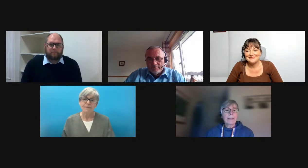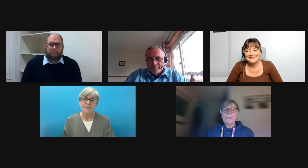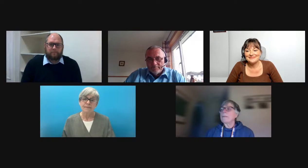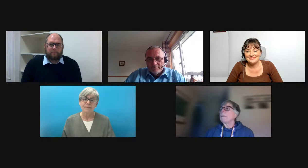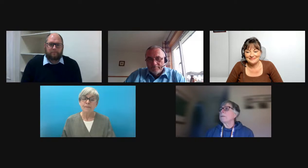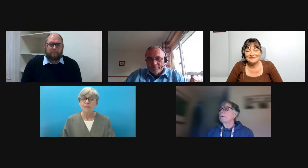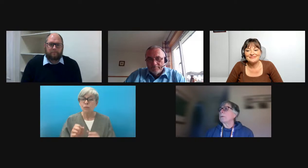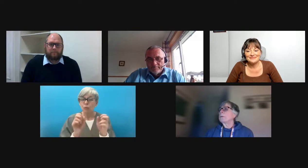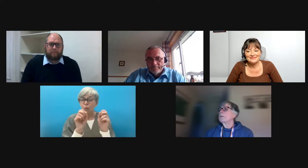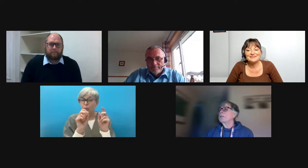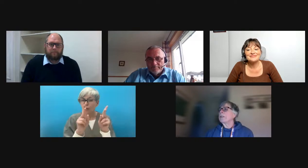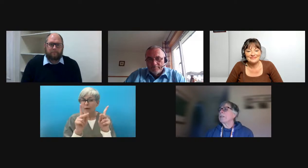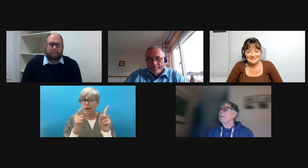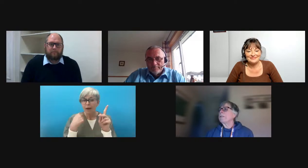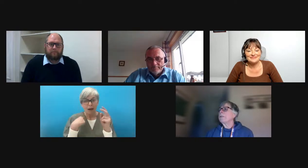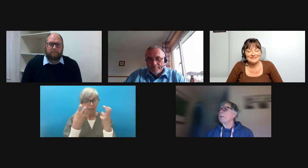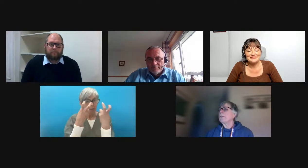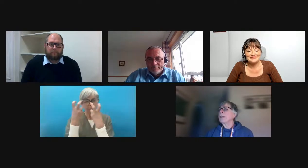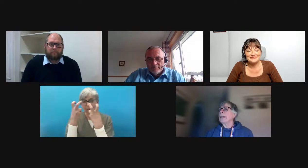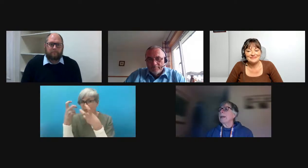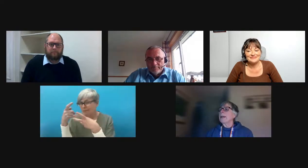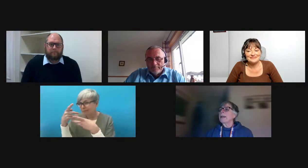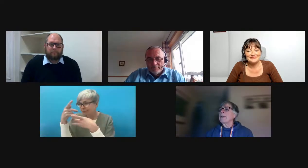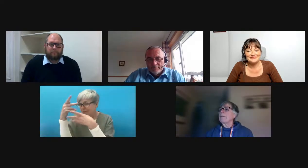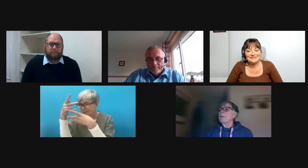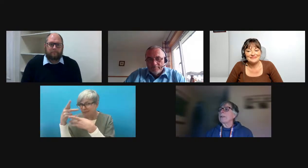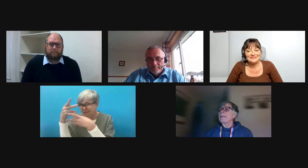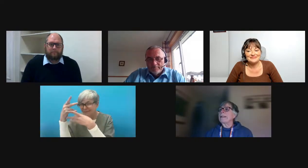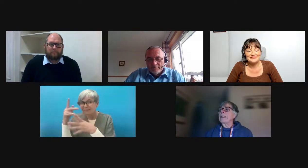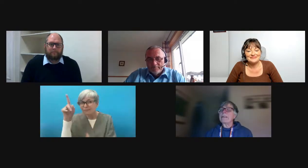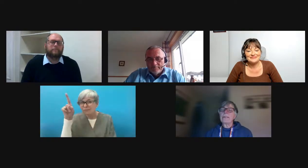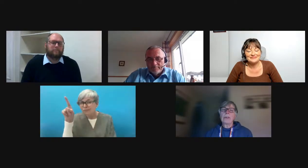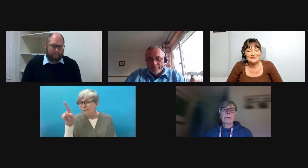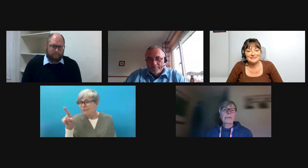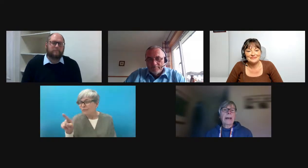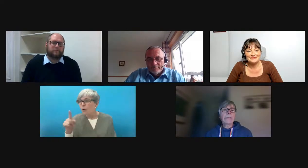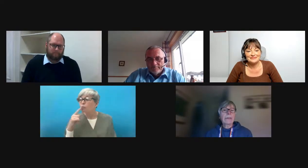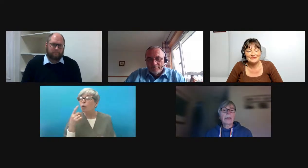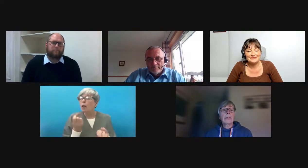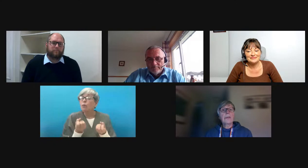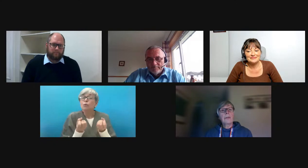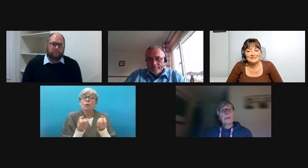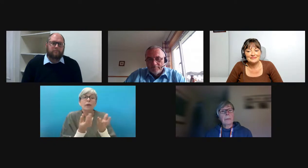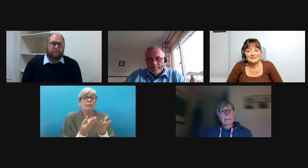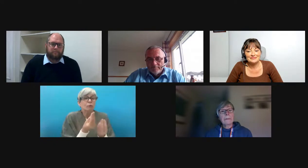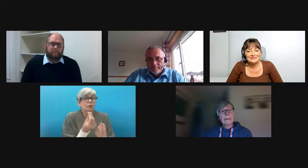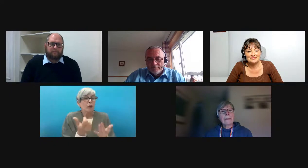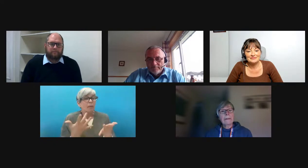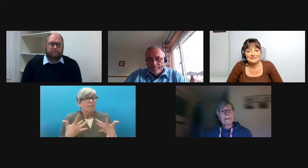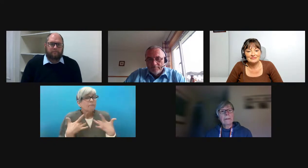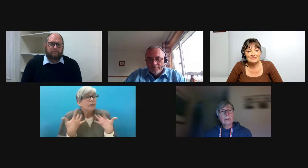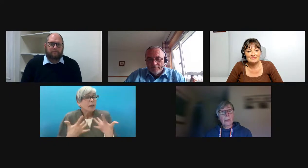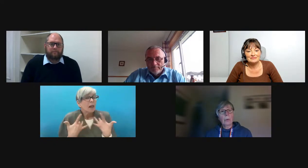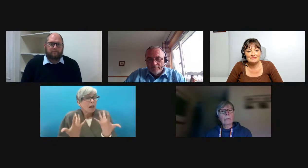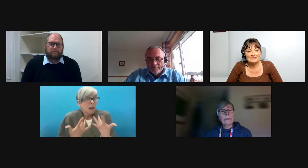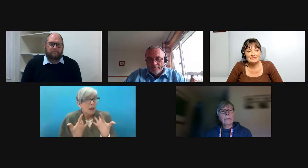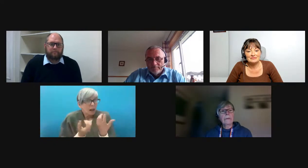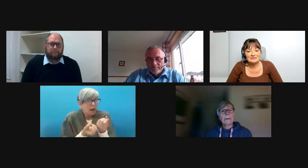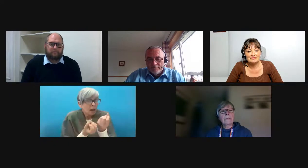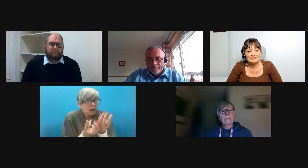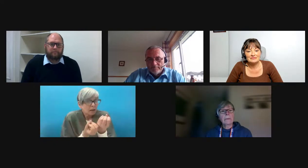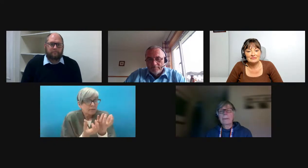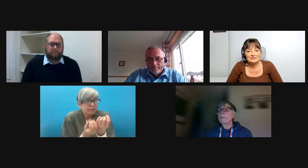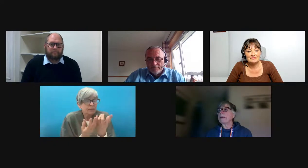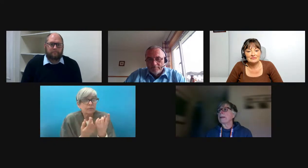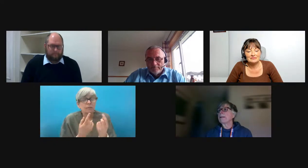Okay, so just to give you an indication of traffic to the website, to all